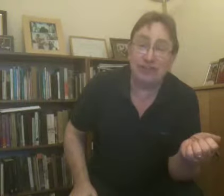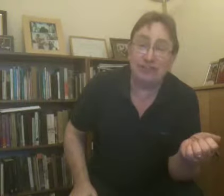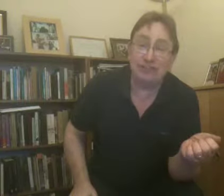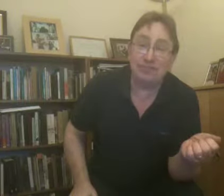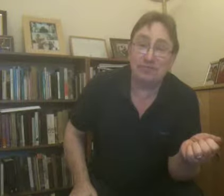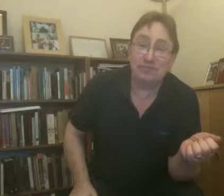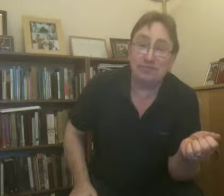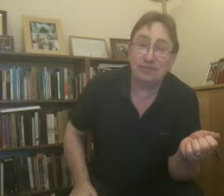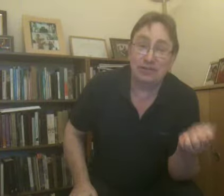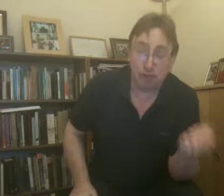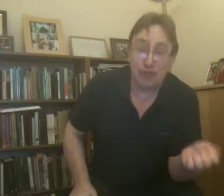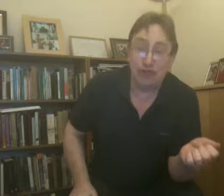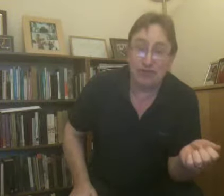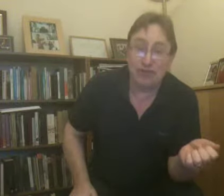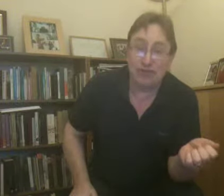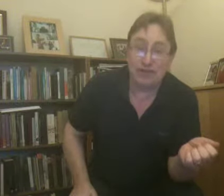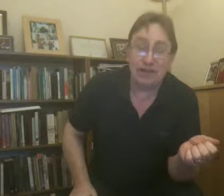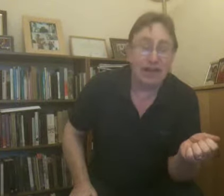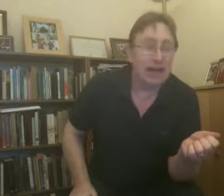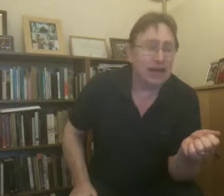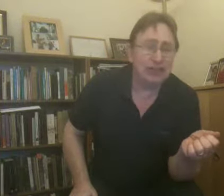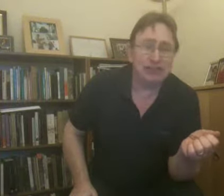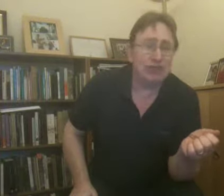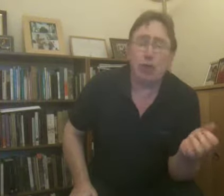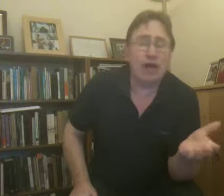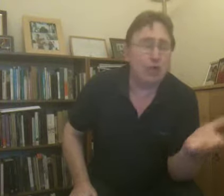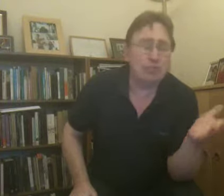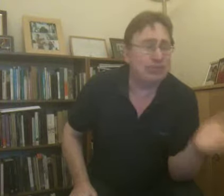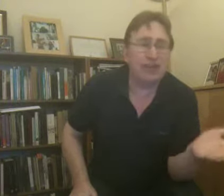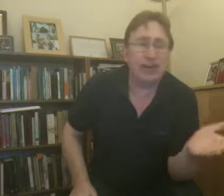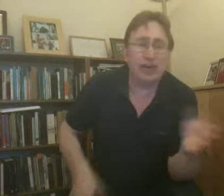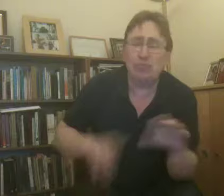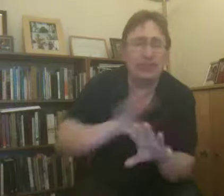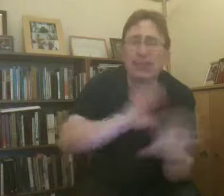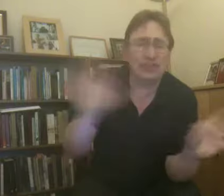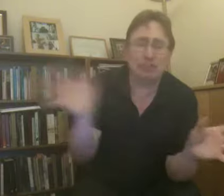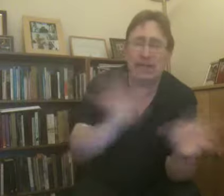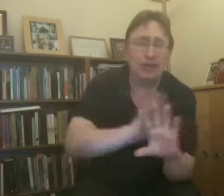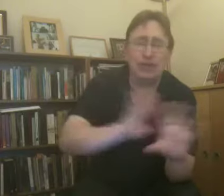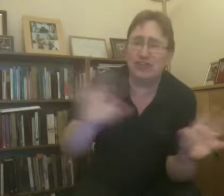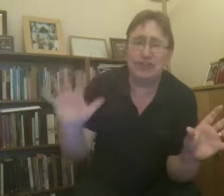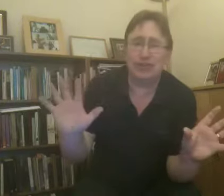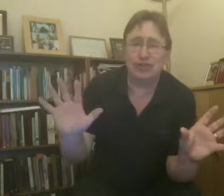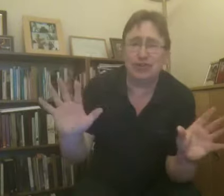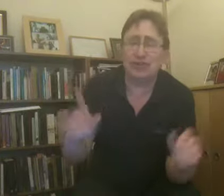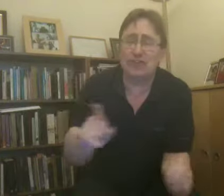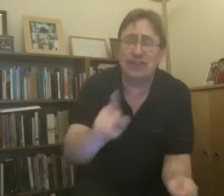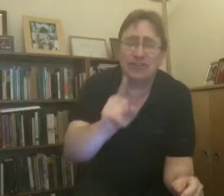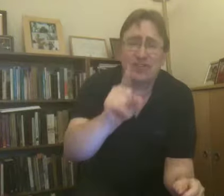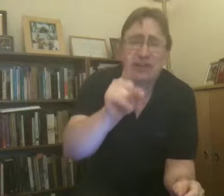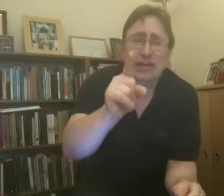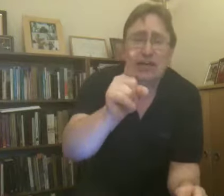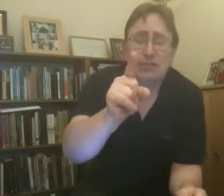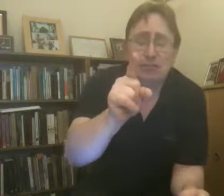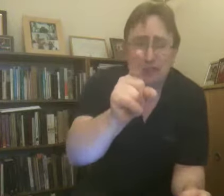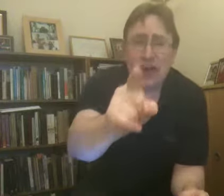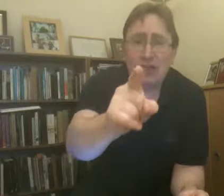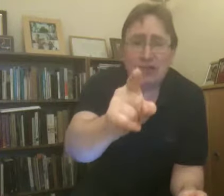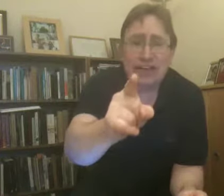receive? Do you want to receive? And she says, well, when Messiah comes, he'll explain all this difficult stuff. And he says, Messiah is